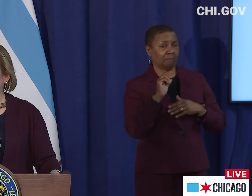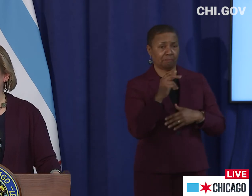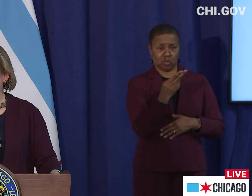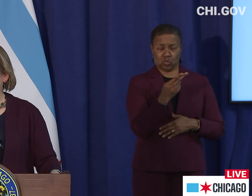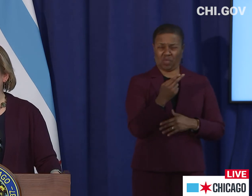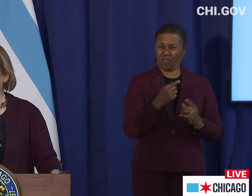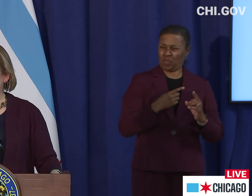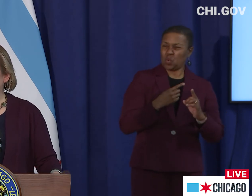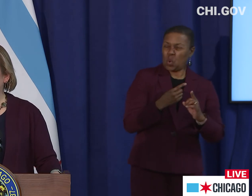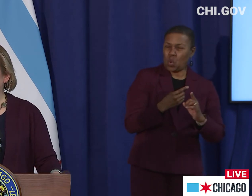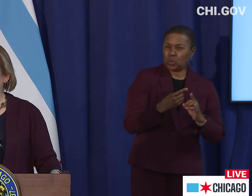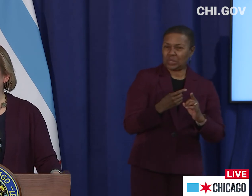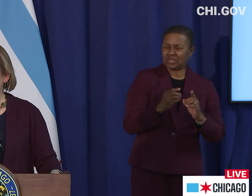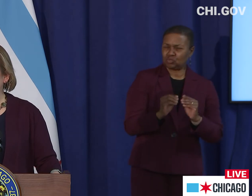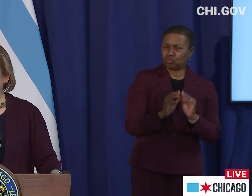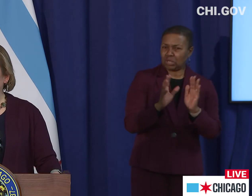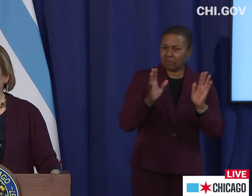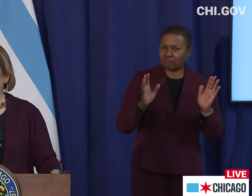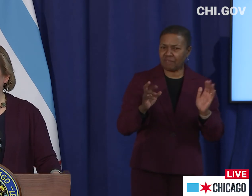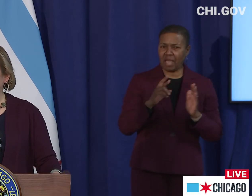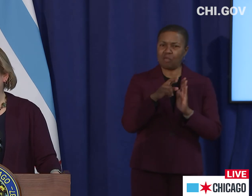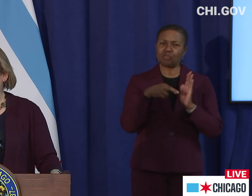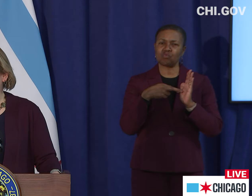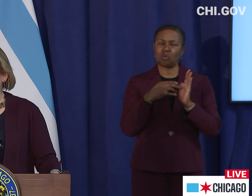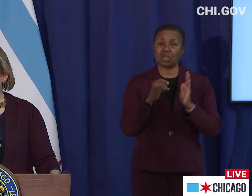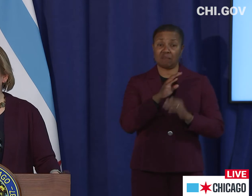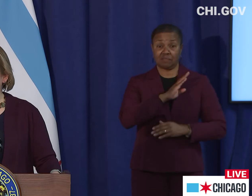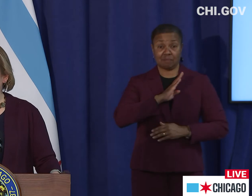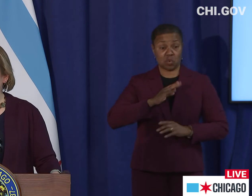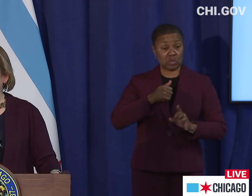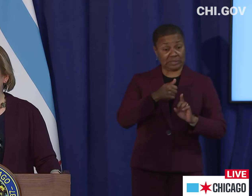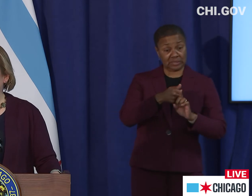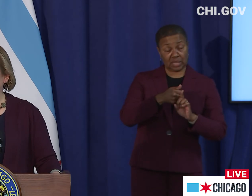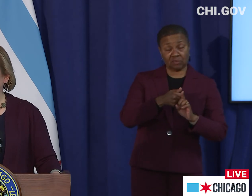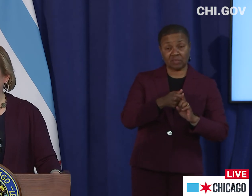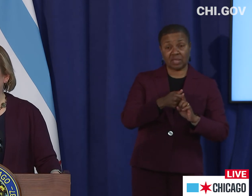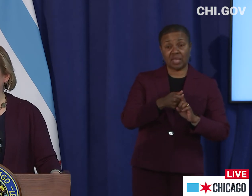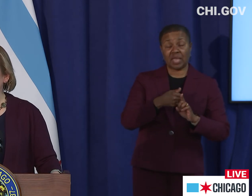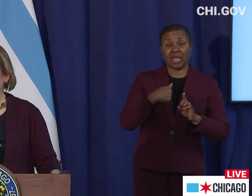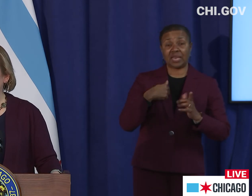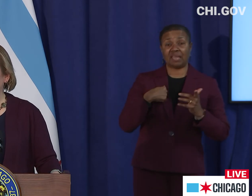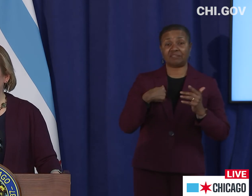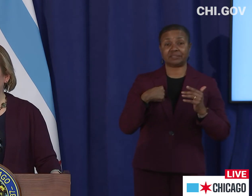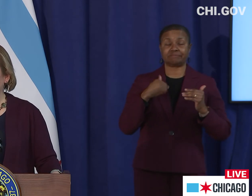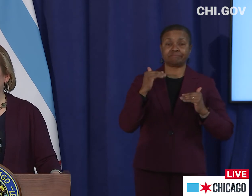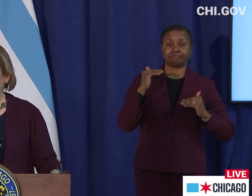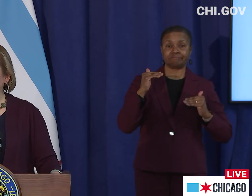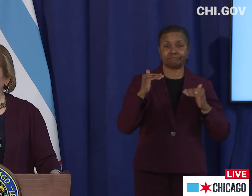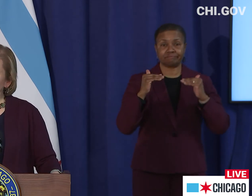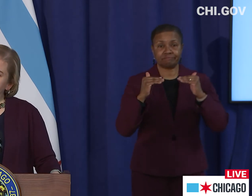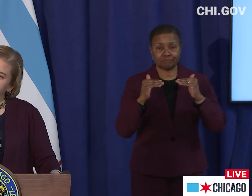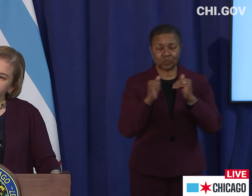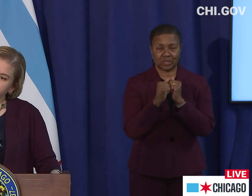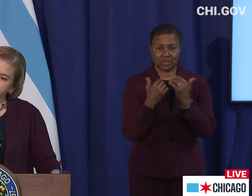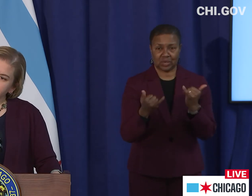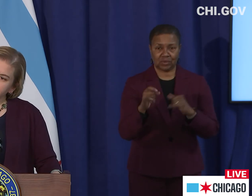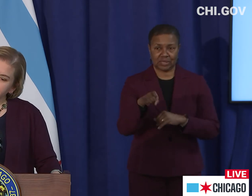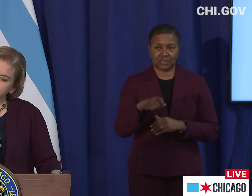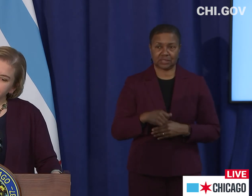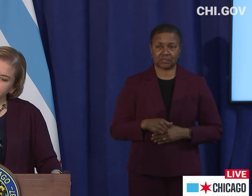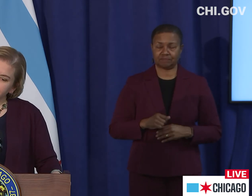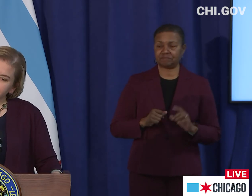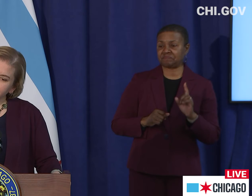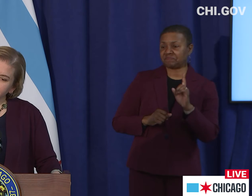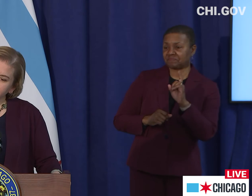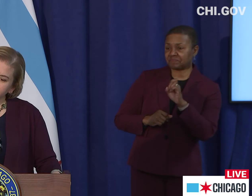really to clarify the role of the board and bring it really up to date with current needs. Dr.